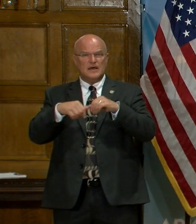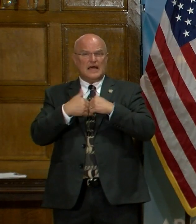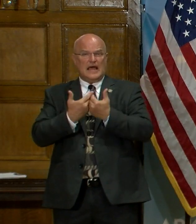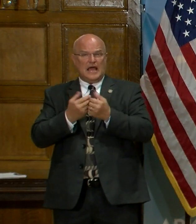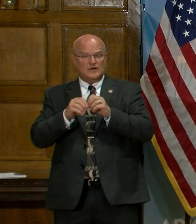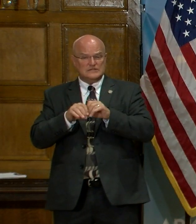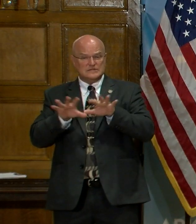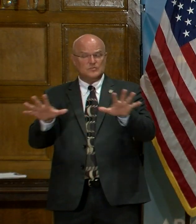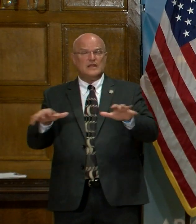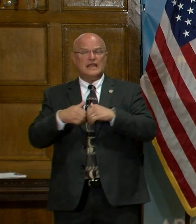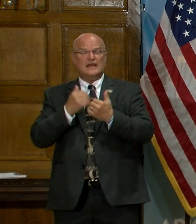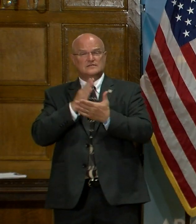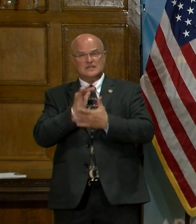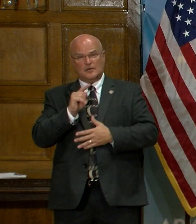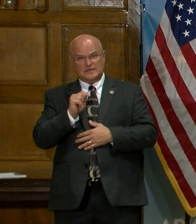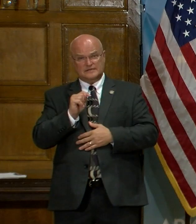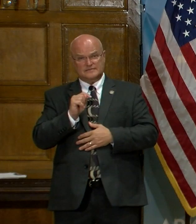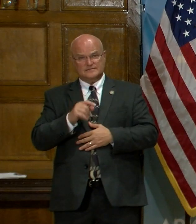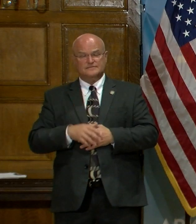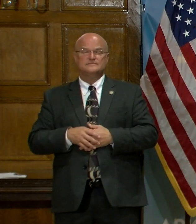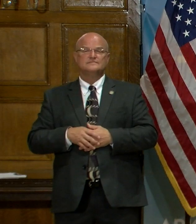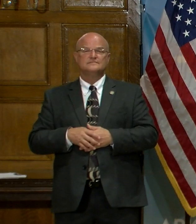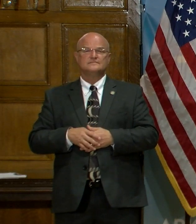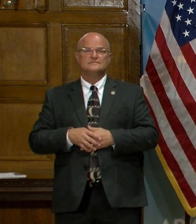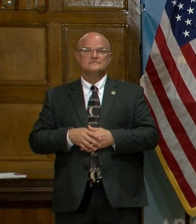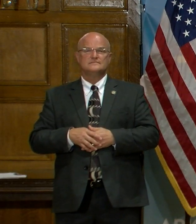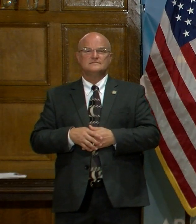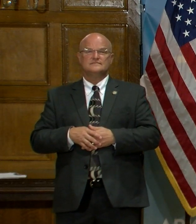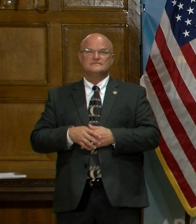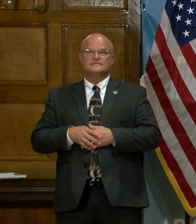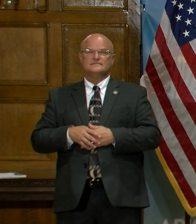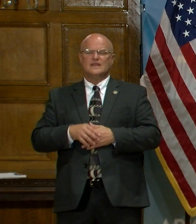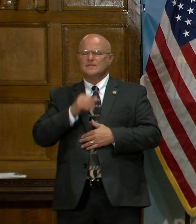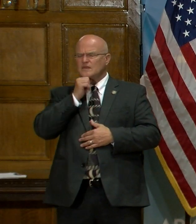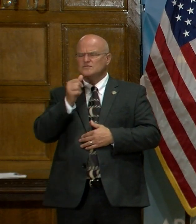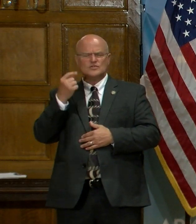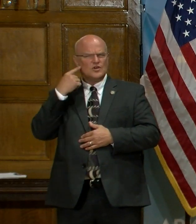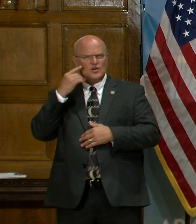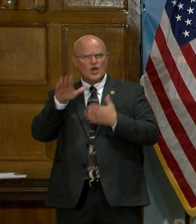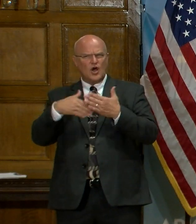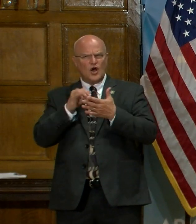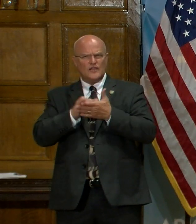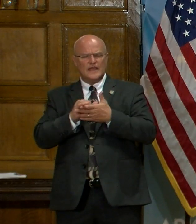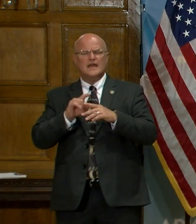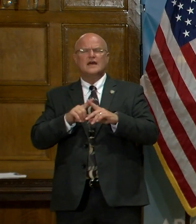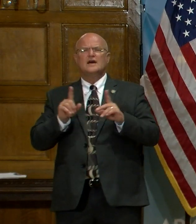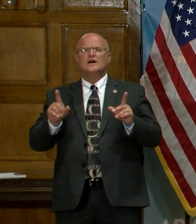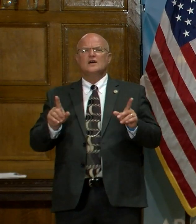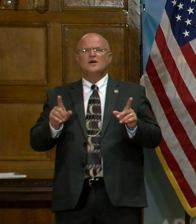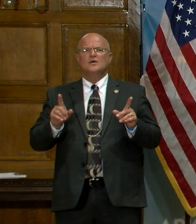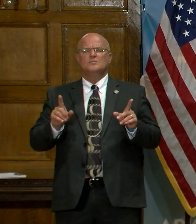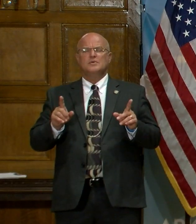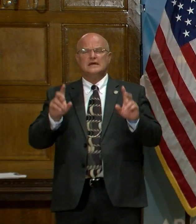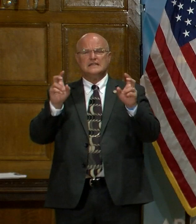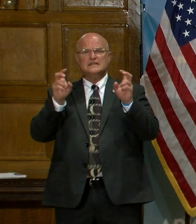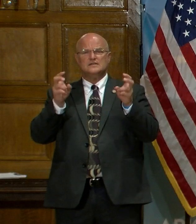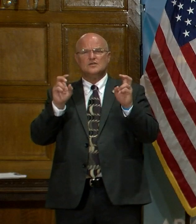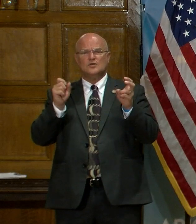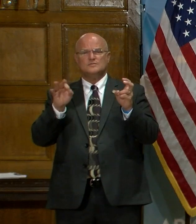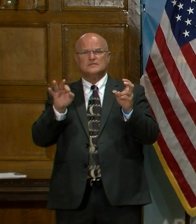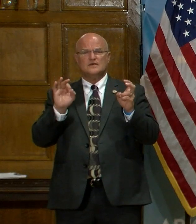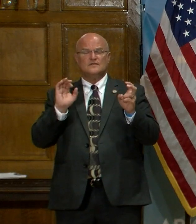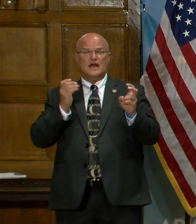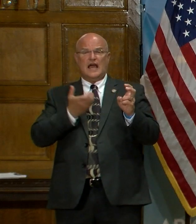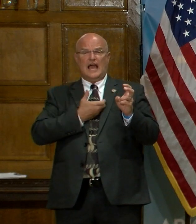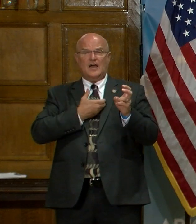how it's spreading and how you can stop it from spreading? I'm not sure I heard all of that, but in terms